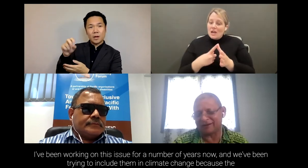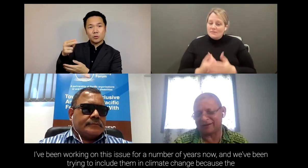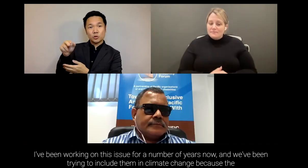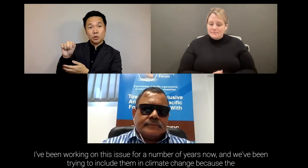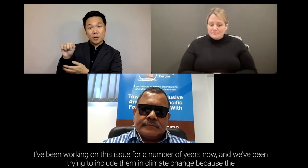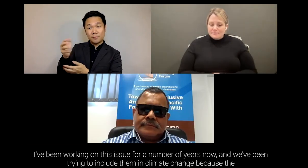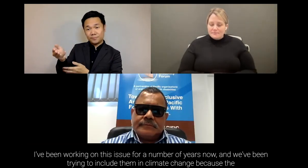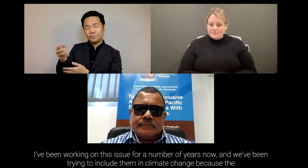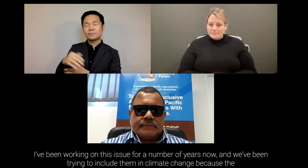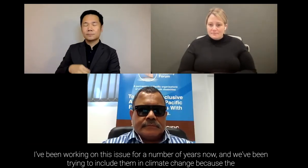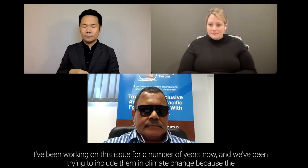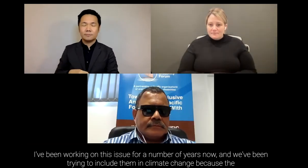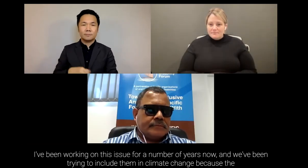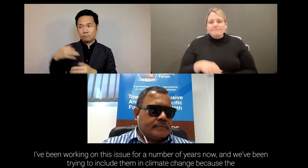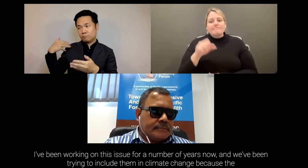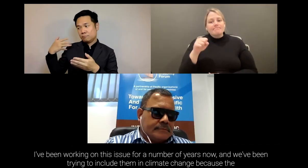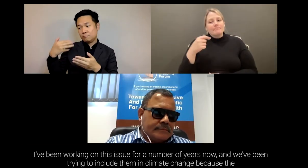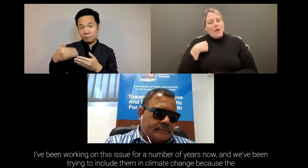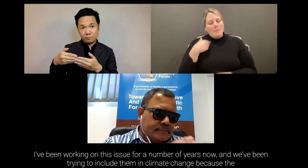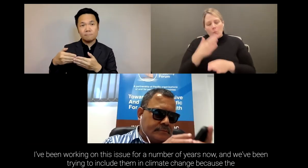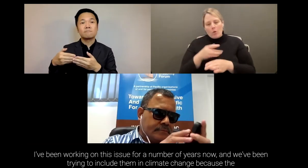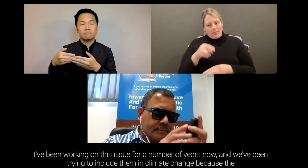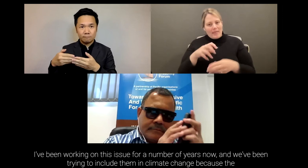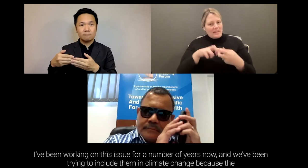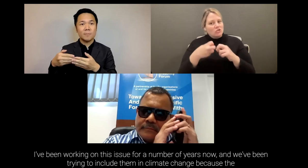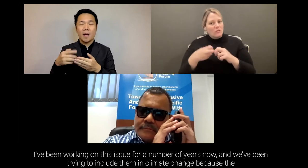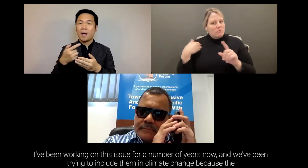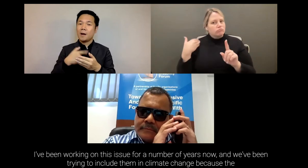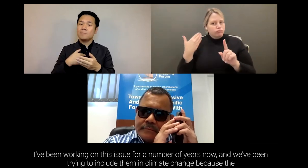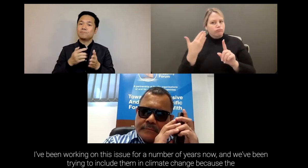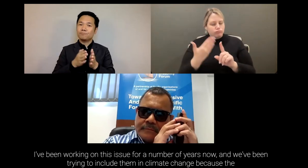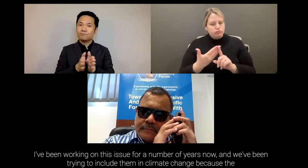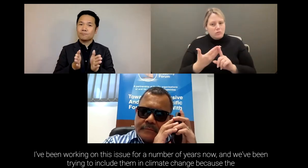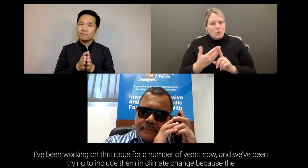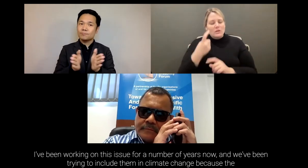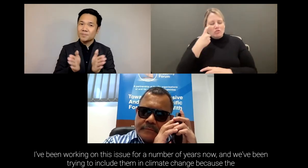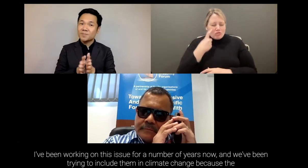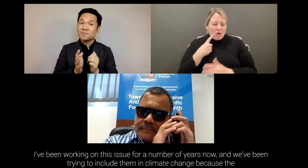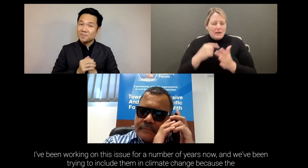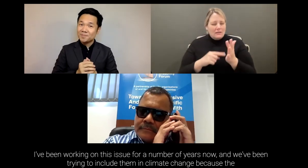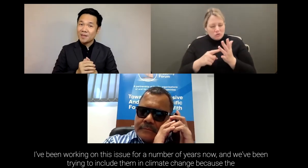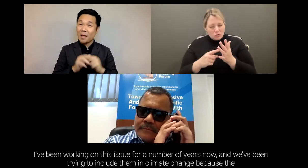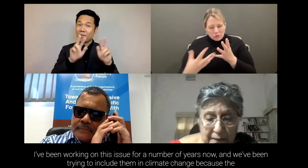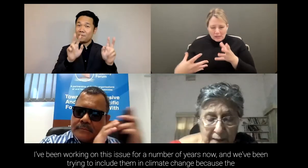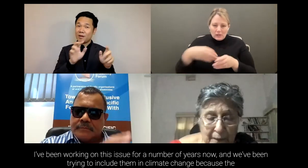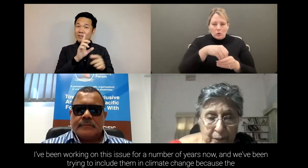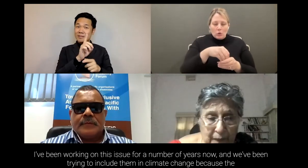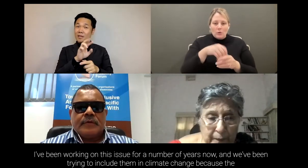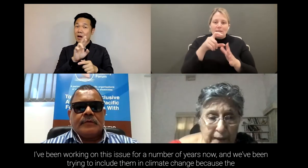on this issue for a number of years now, and we have been trying to include DRR in climate